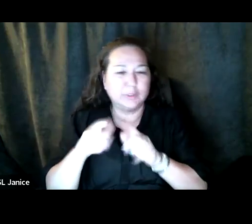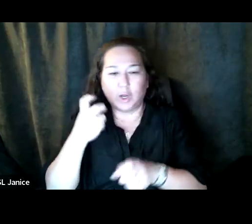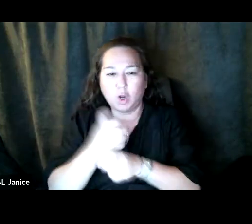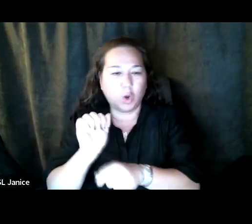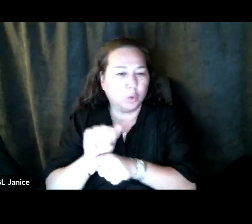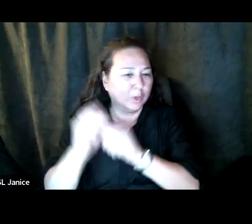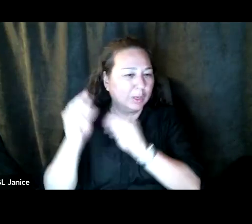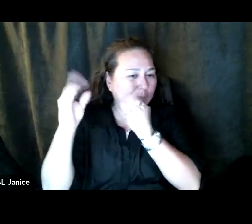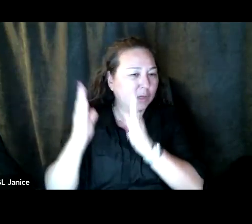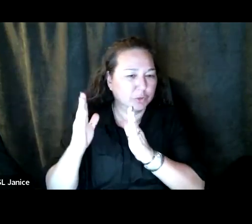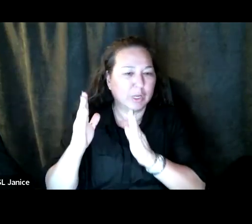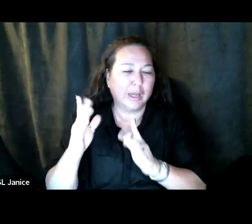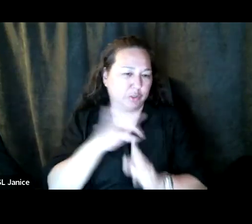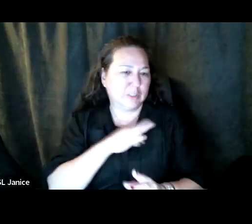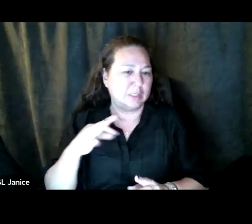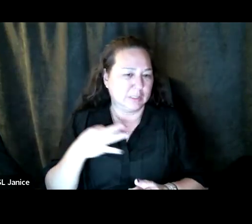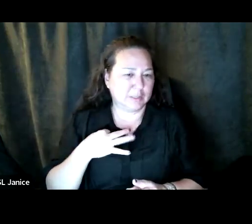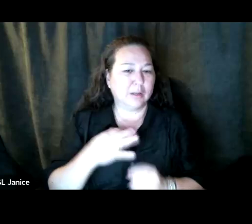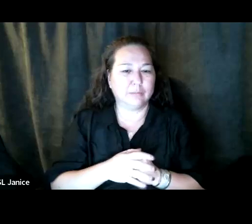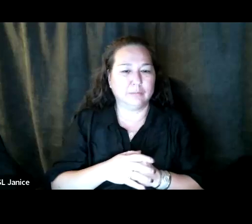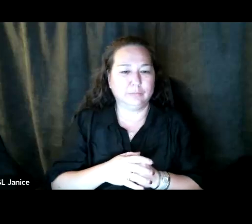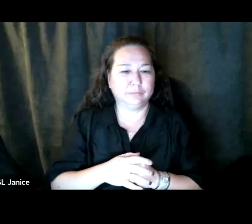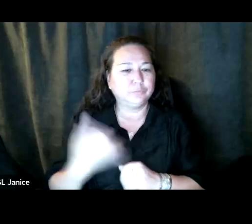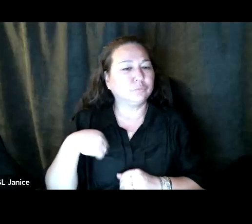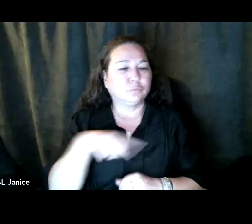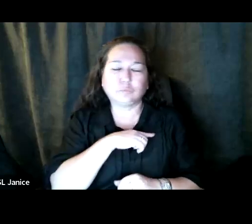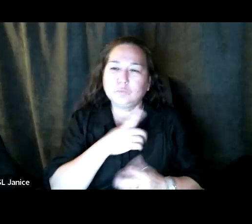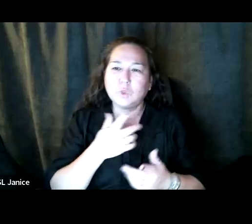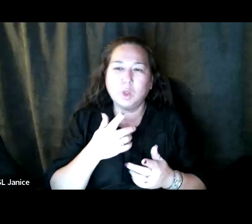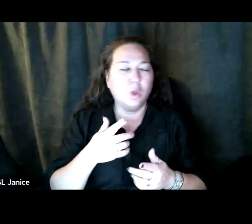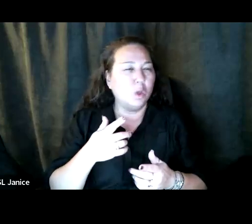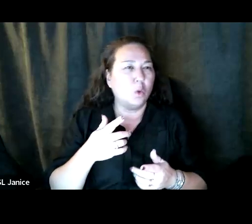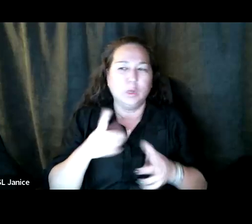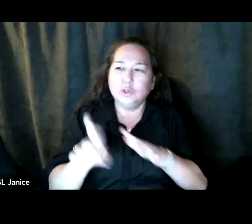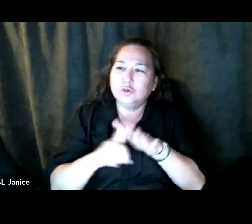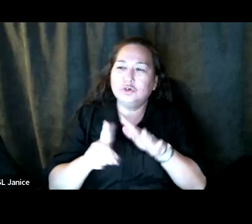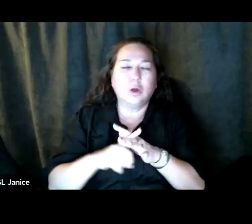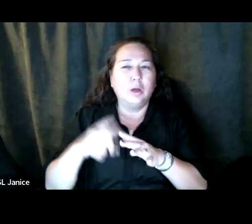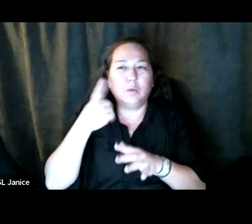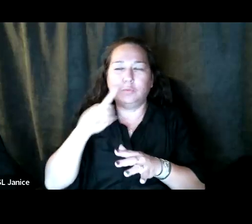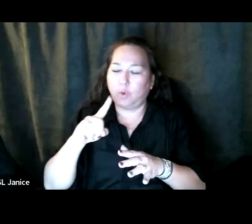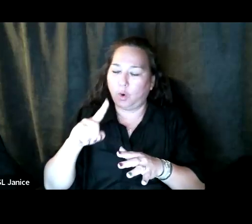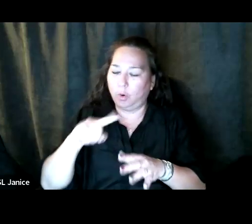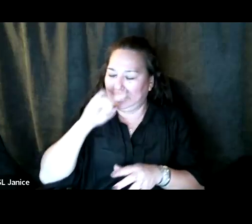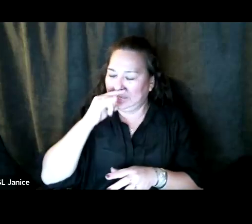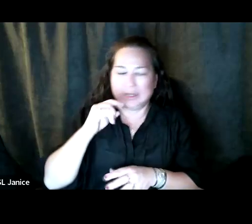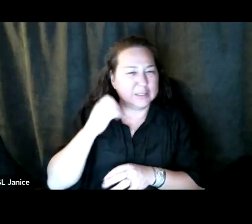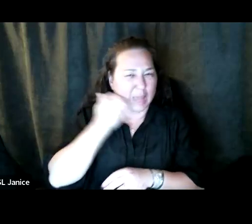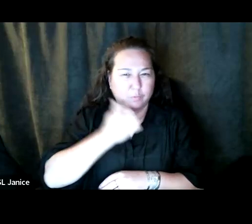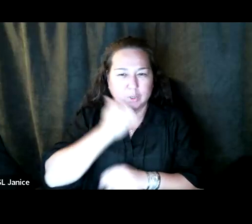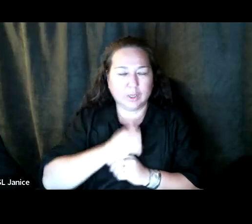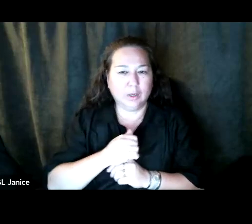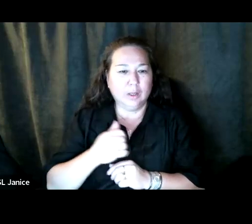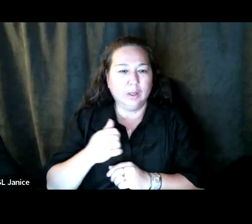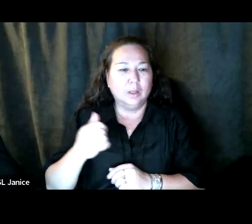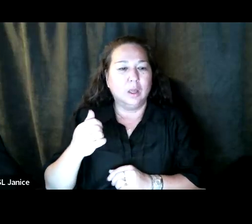collaborates, vulnerably problem solves, and puts it all on the line to show up for kids every day. However, in spite of all of this, we still fall 30 short.